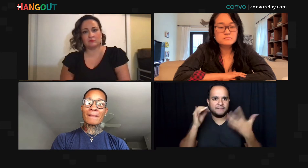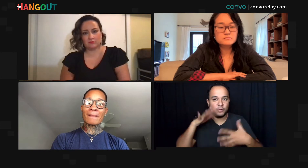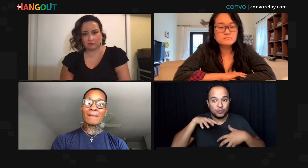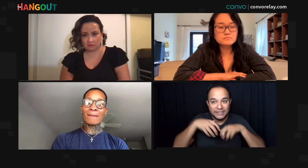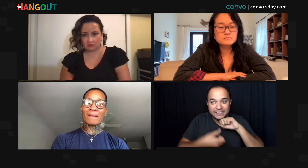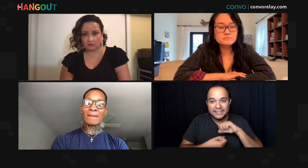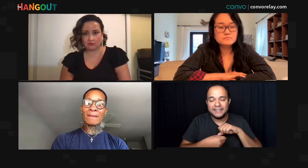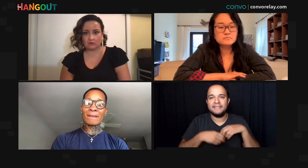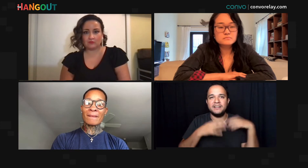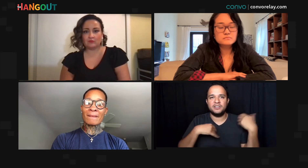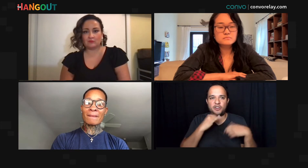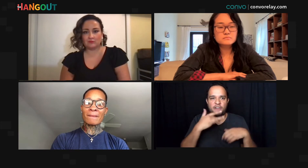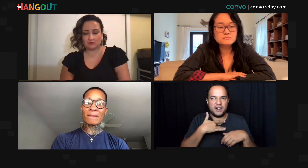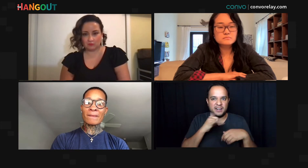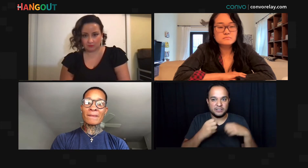I did feel,